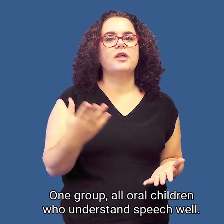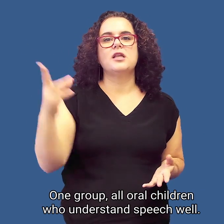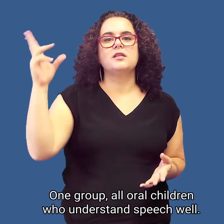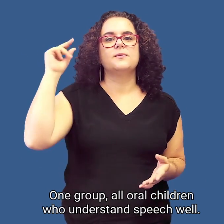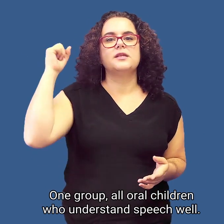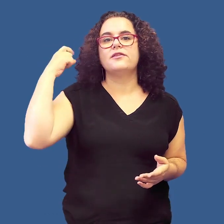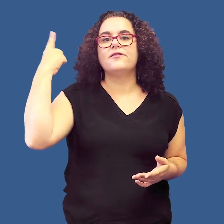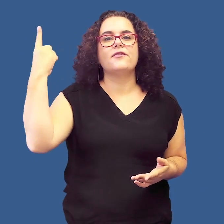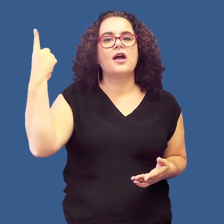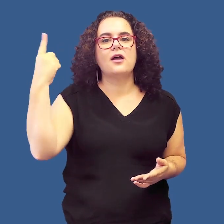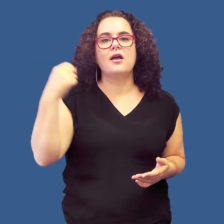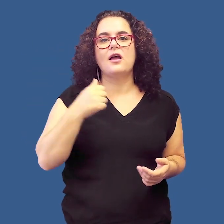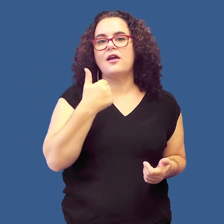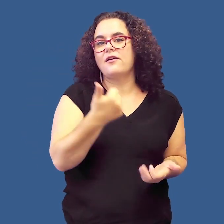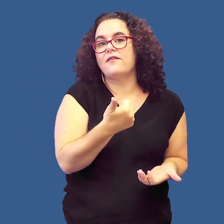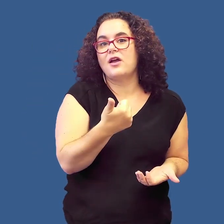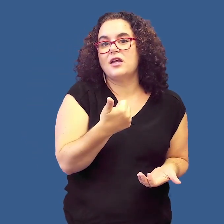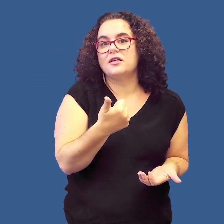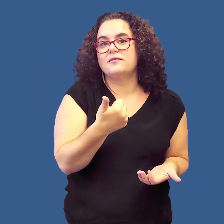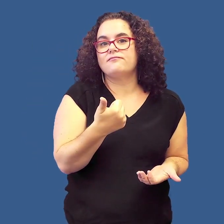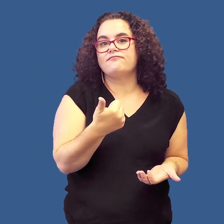speech well. In the other group,